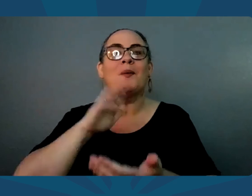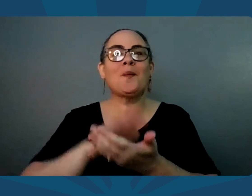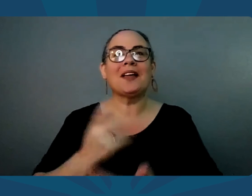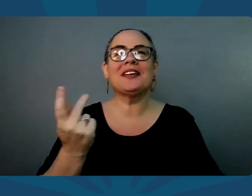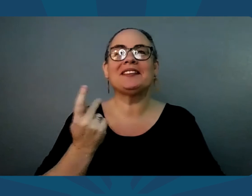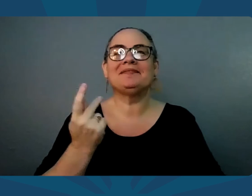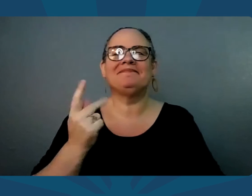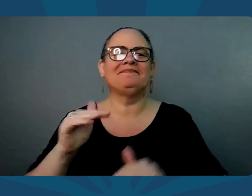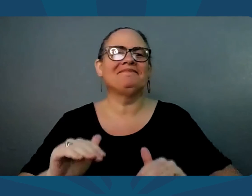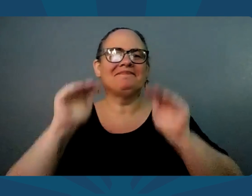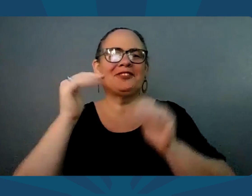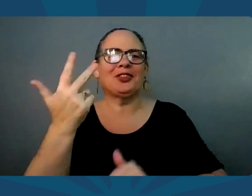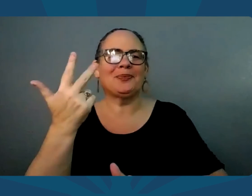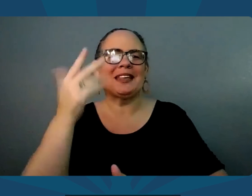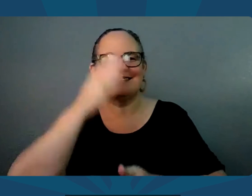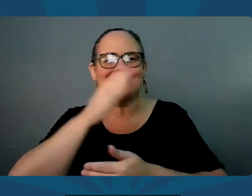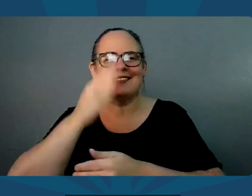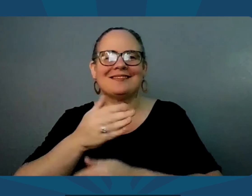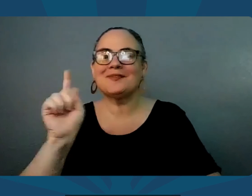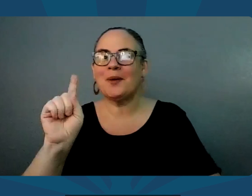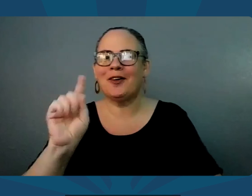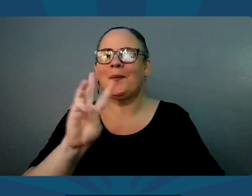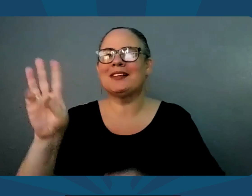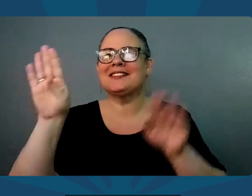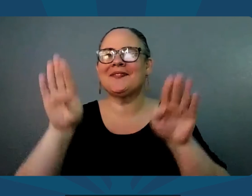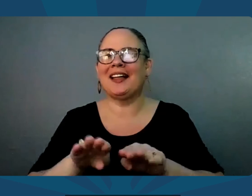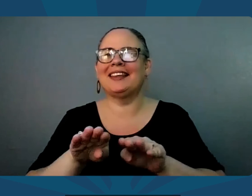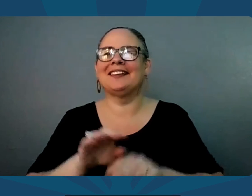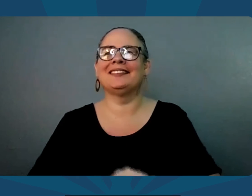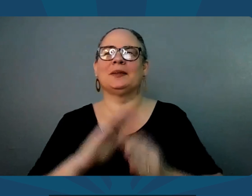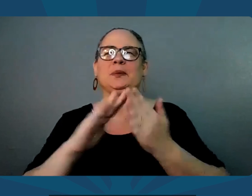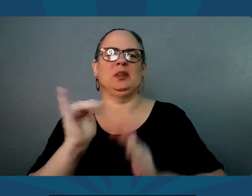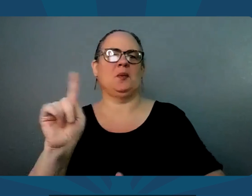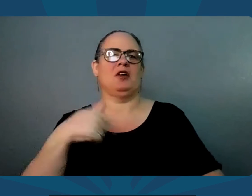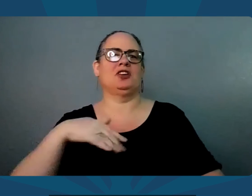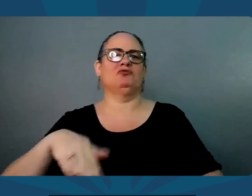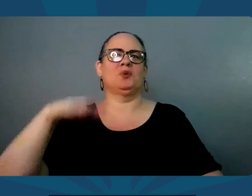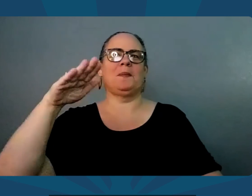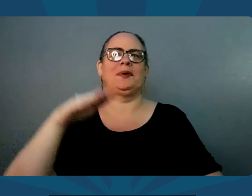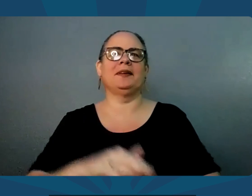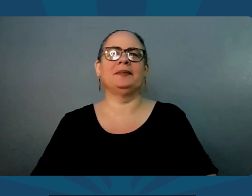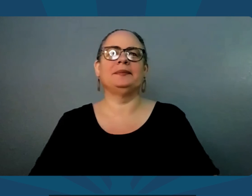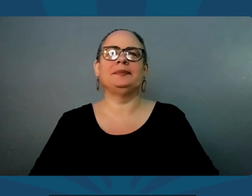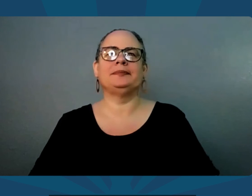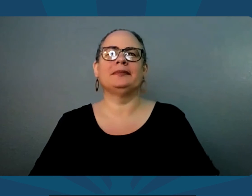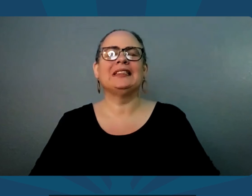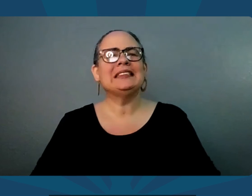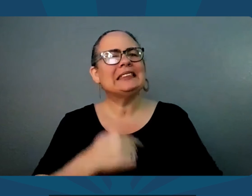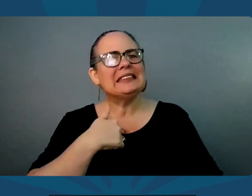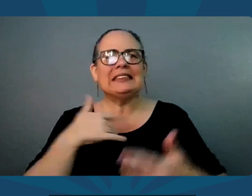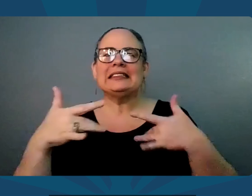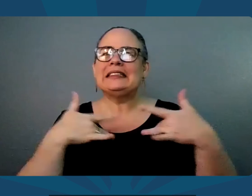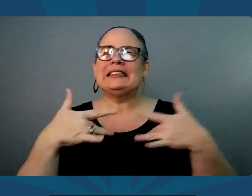serving in combat in Iraq. Now my wife and I are raising our 3 sons in the West Valley community where I grew up.